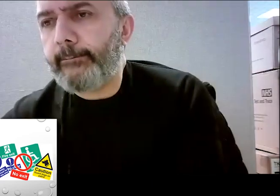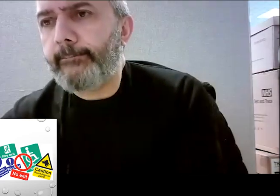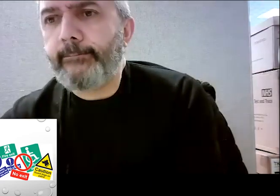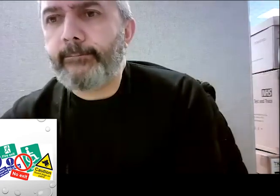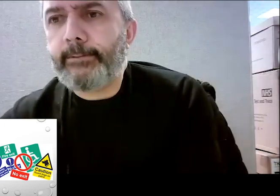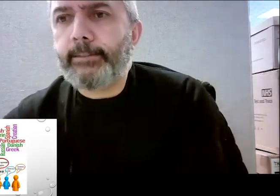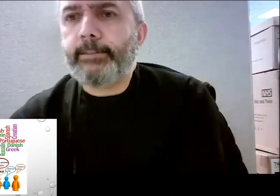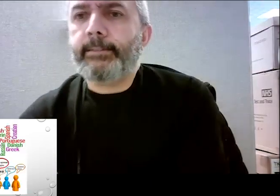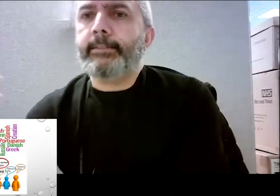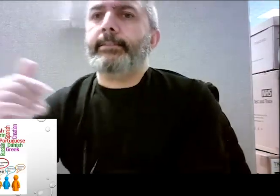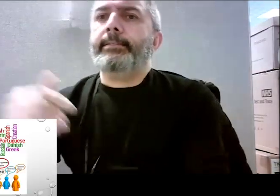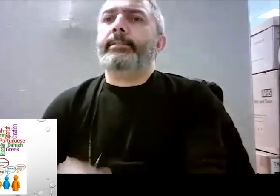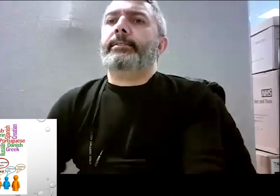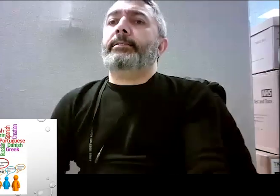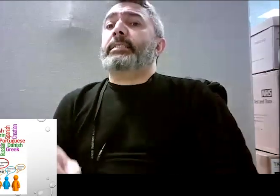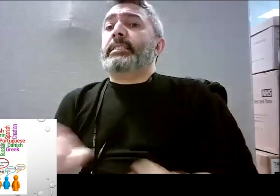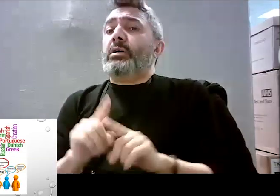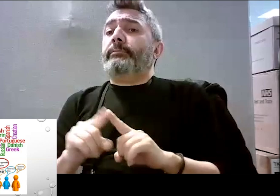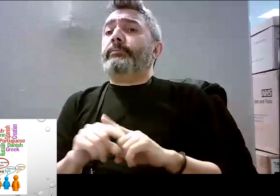or people who need information quite quickly without a lot